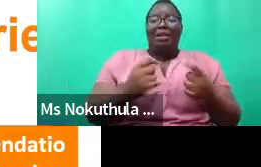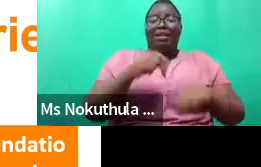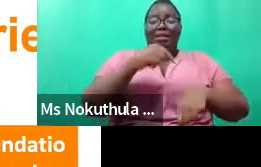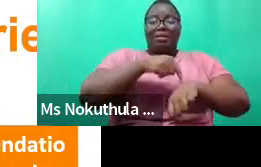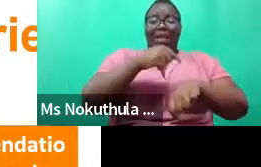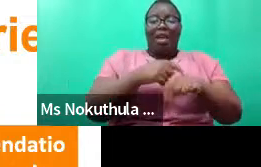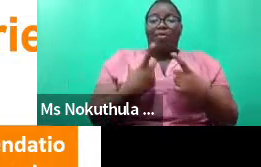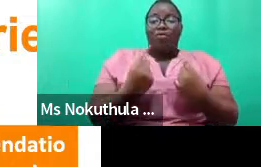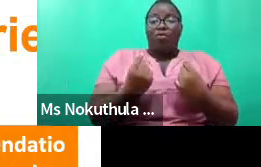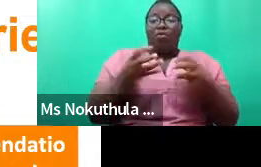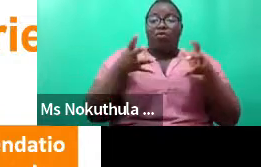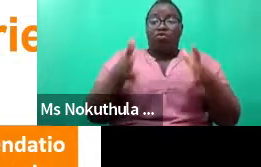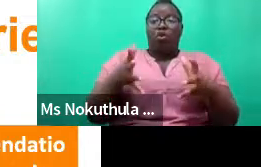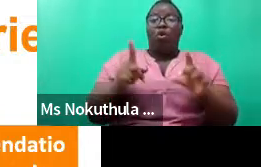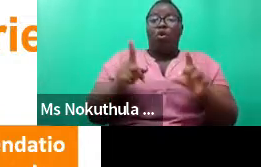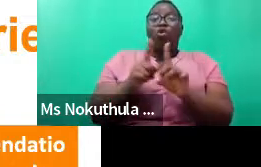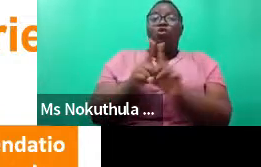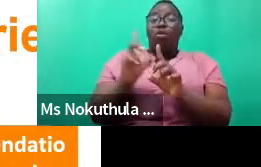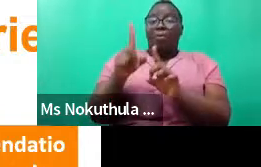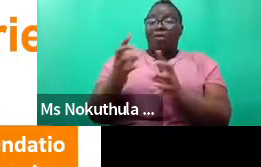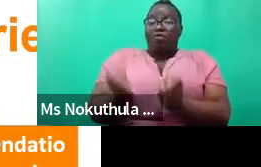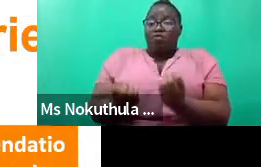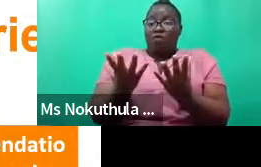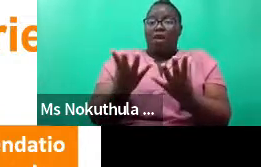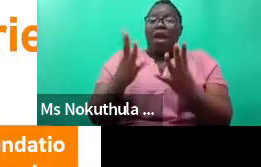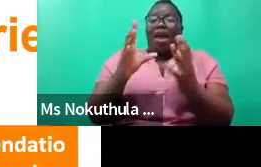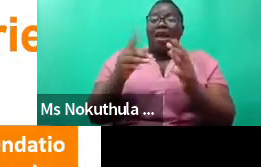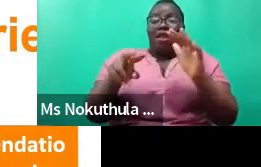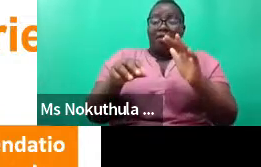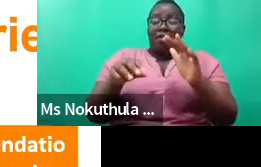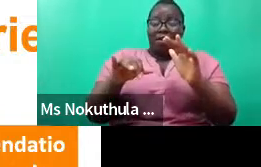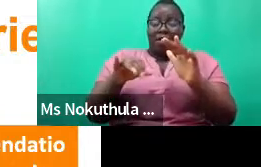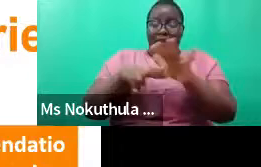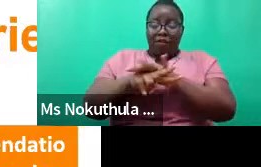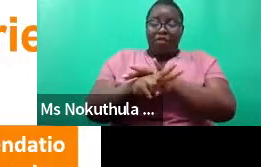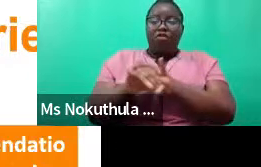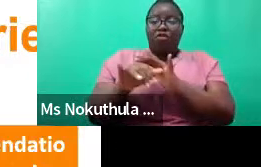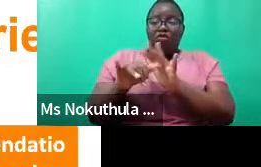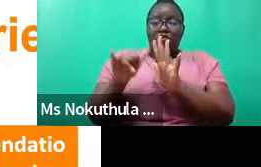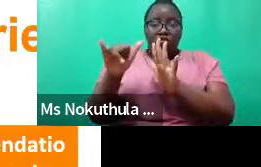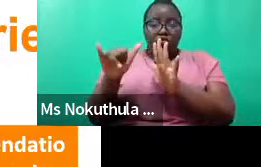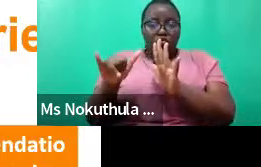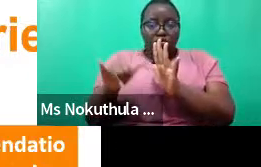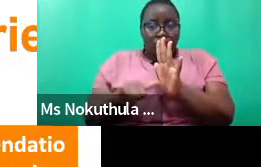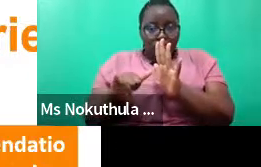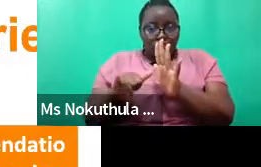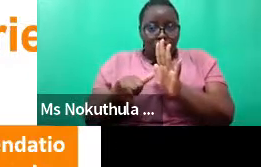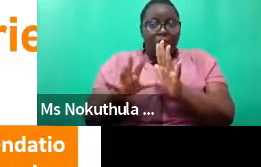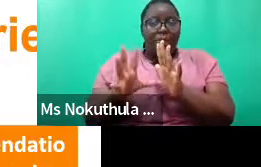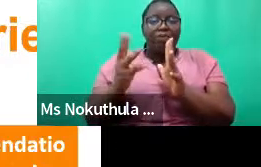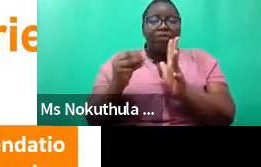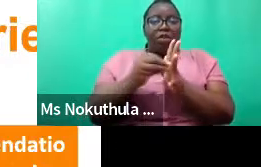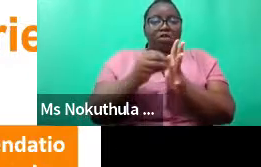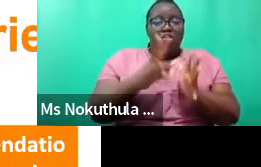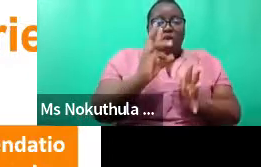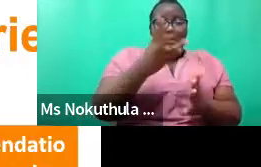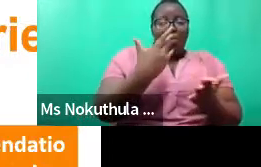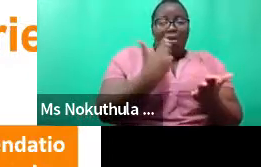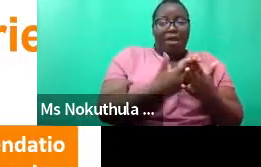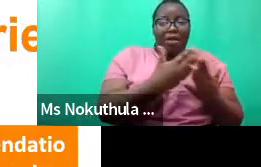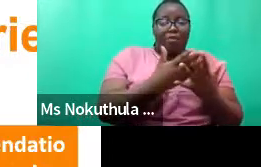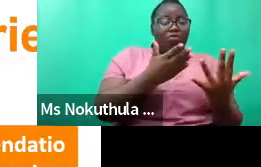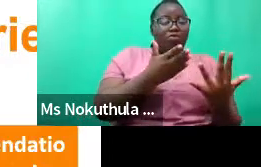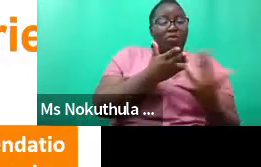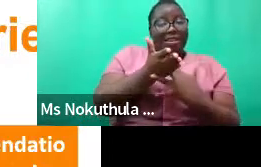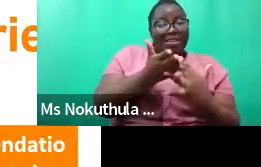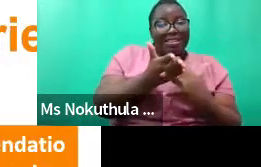should also provide videos on YouTube or on Blackboard, where the student will be able to access these videos whenever